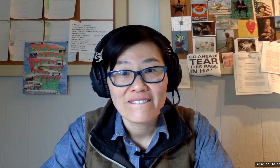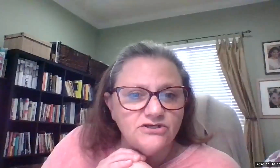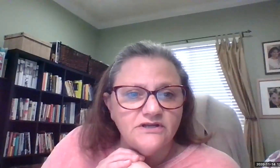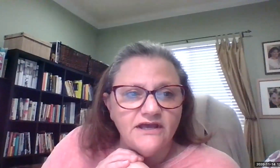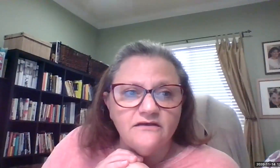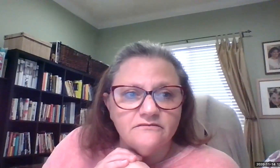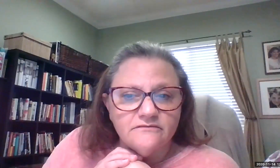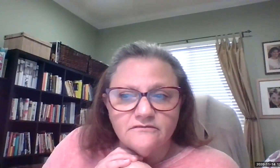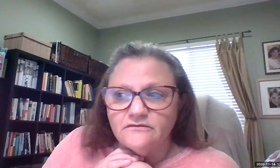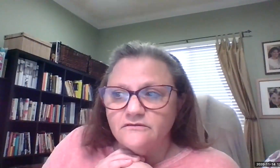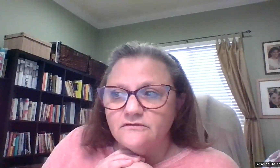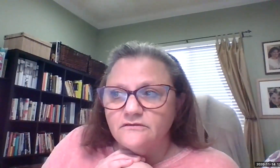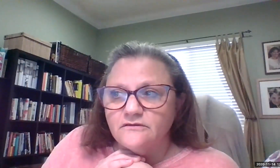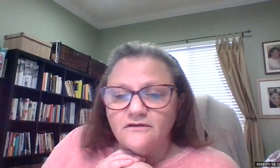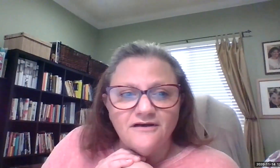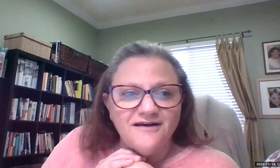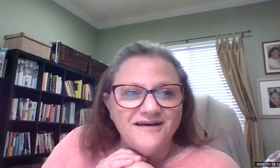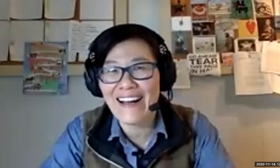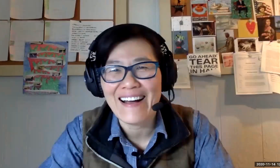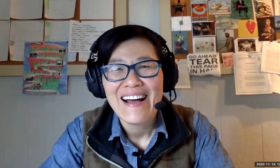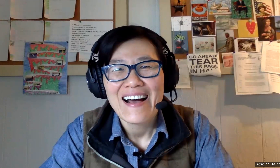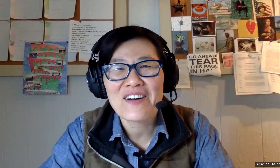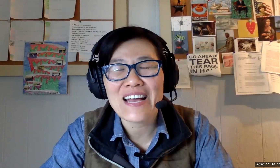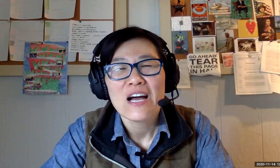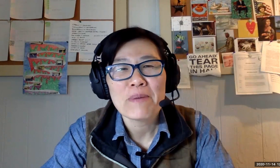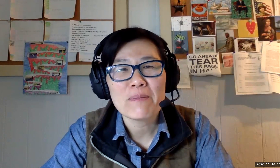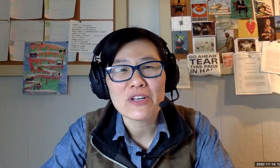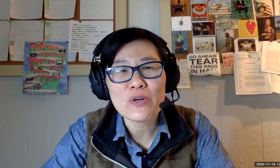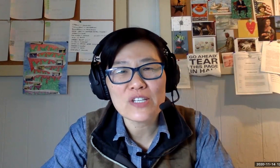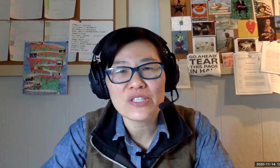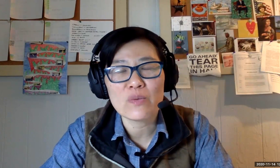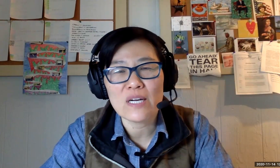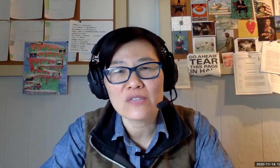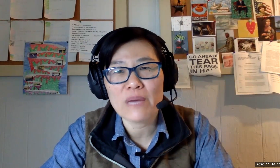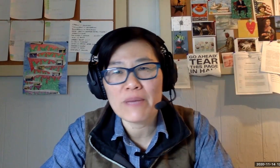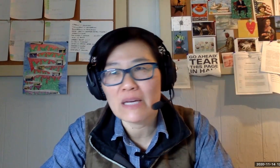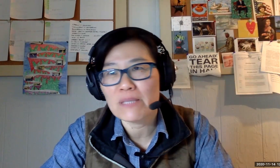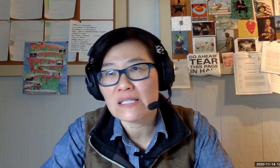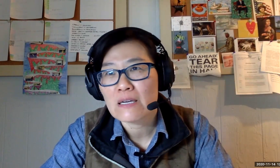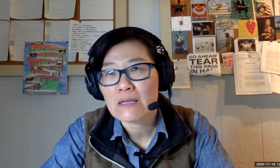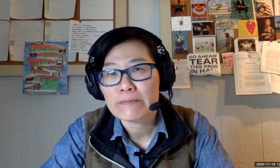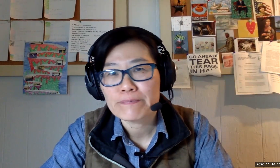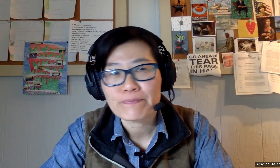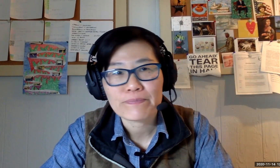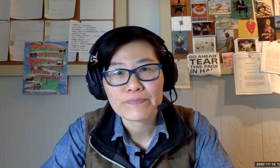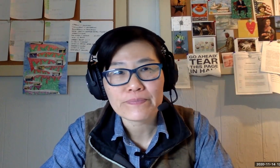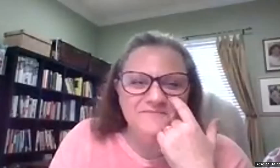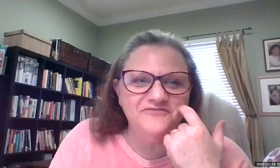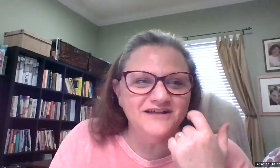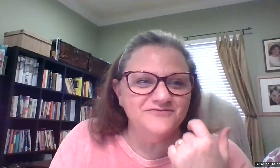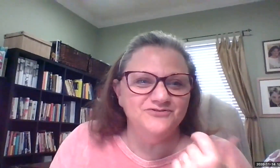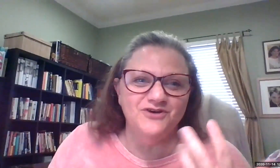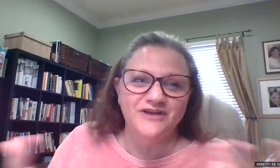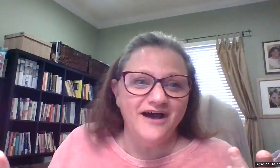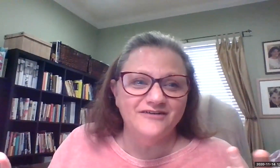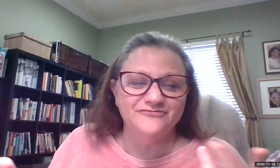Is this the Q&A? Yes. Okay, Pamela, your question was, remind me again, please. Bona